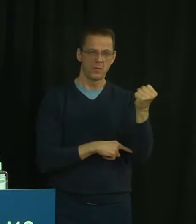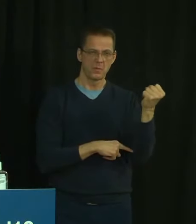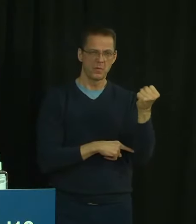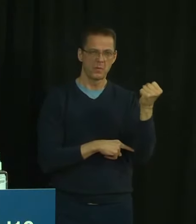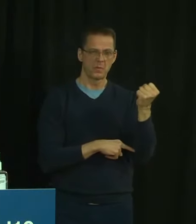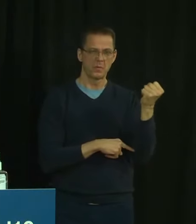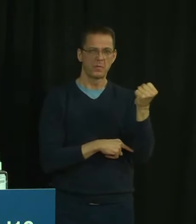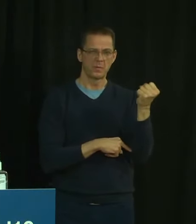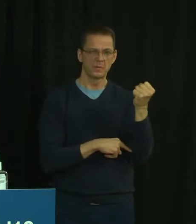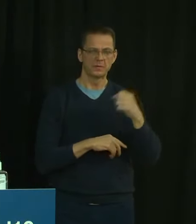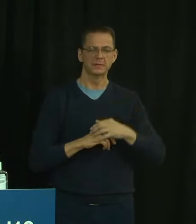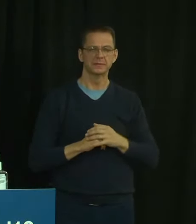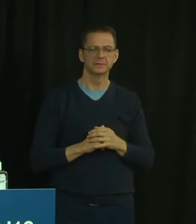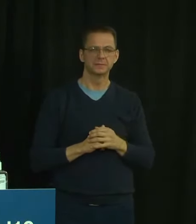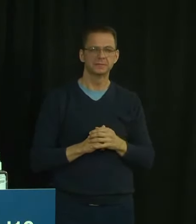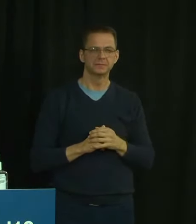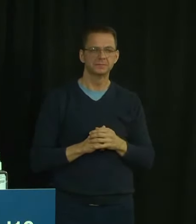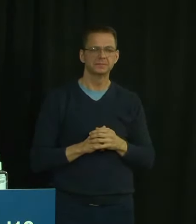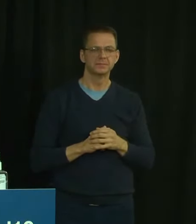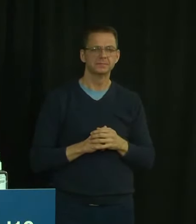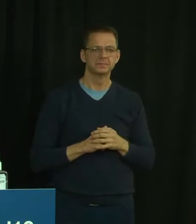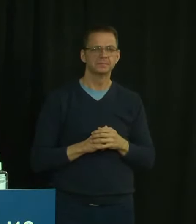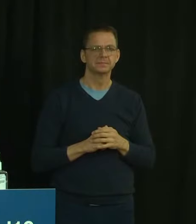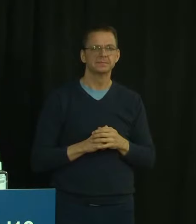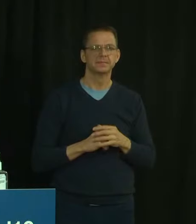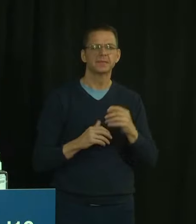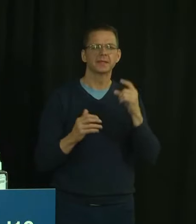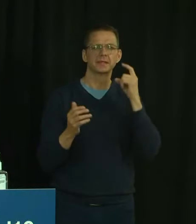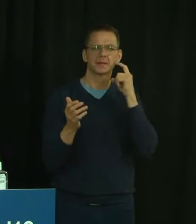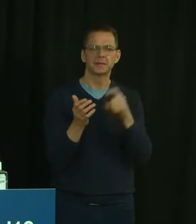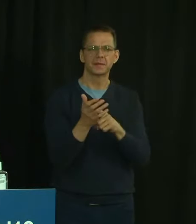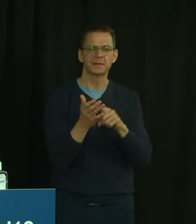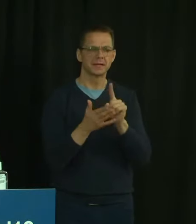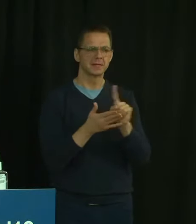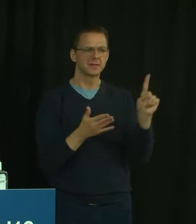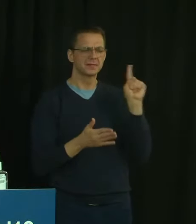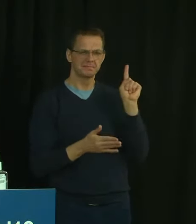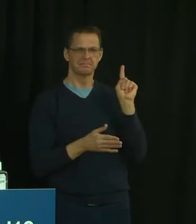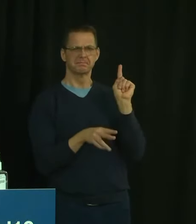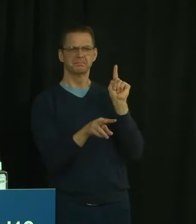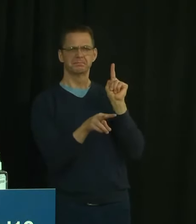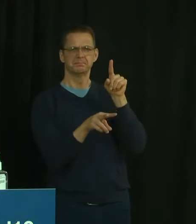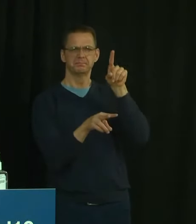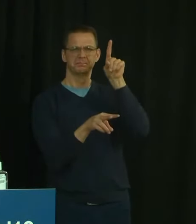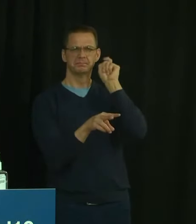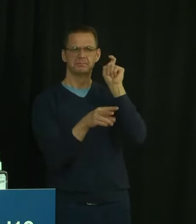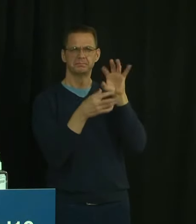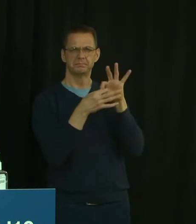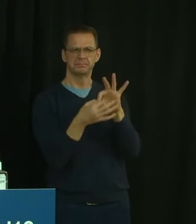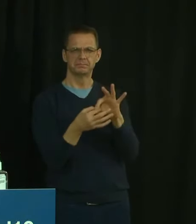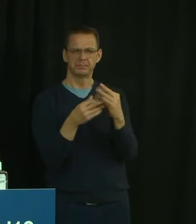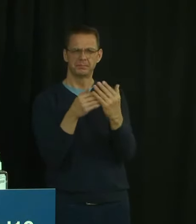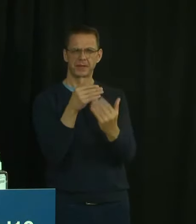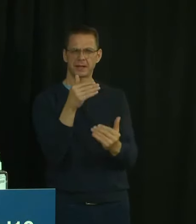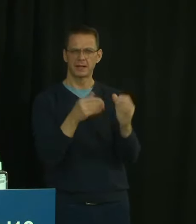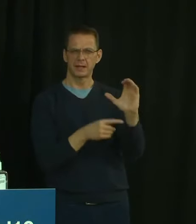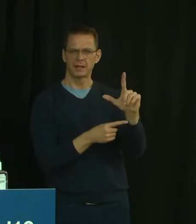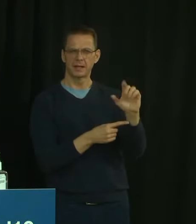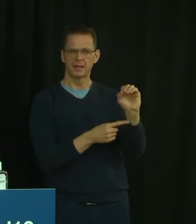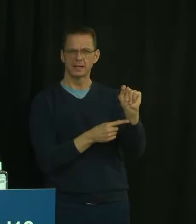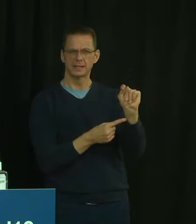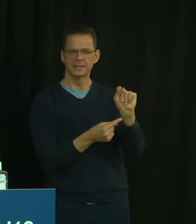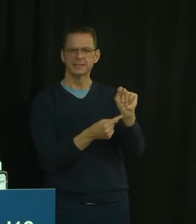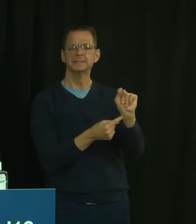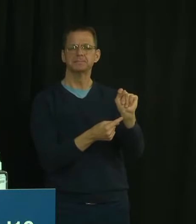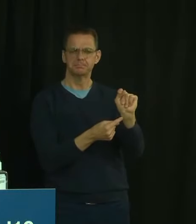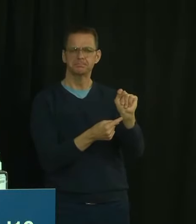to a specific lot or batch of the vaccine. I want to assure you that anyone under the age of 55